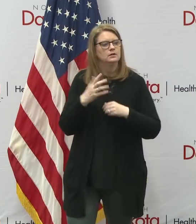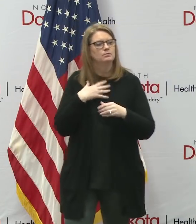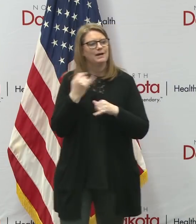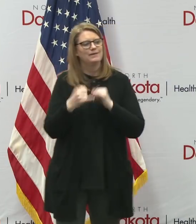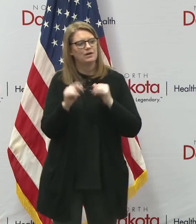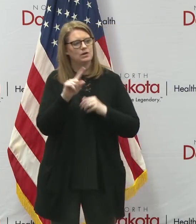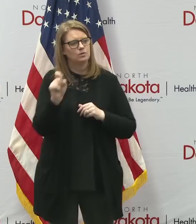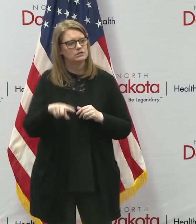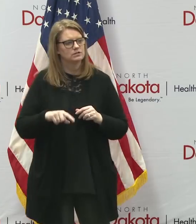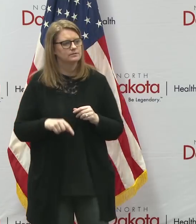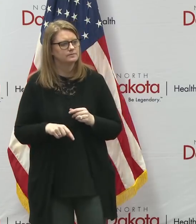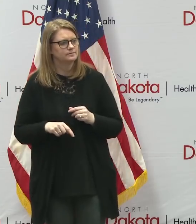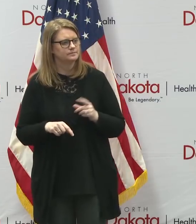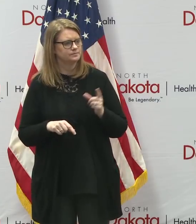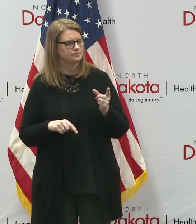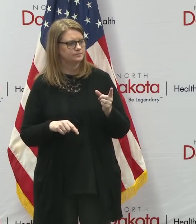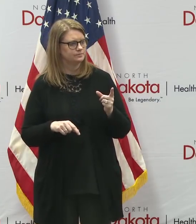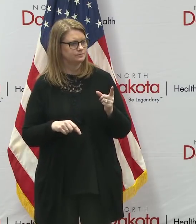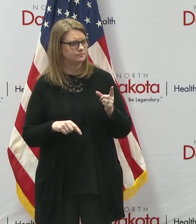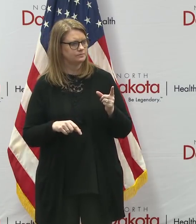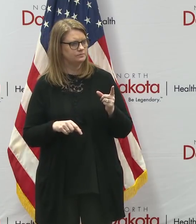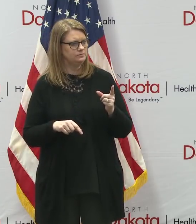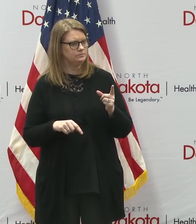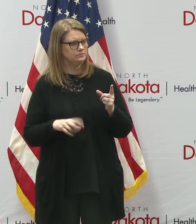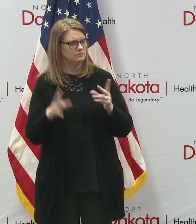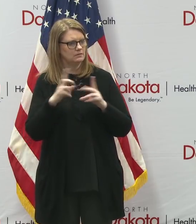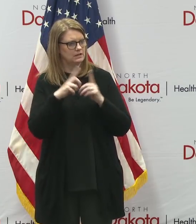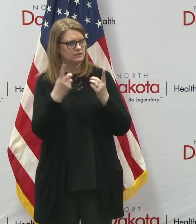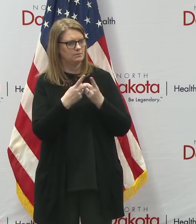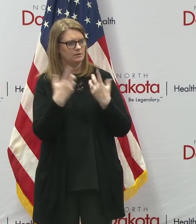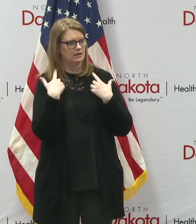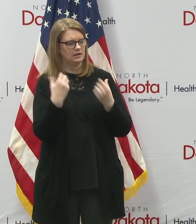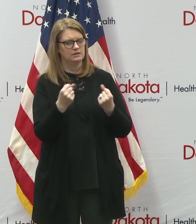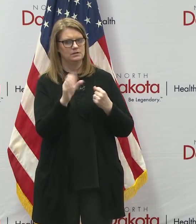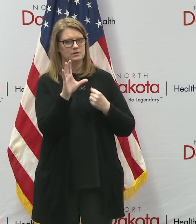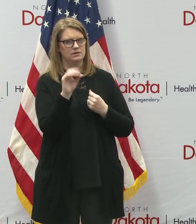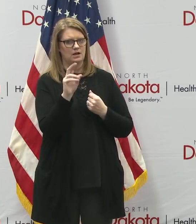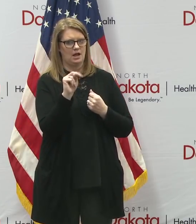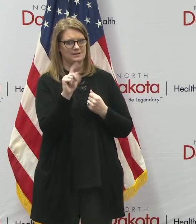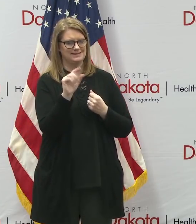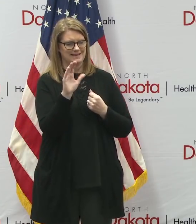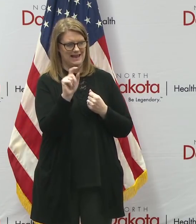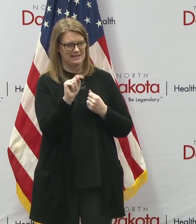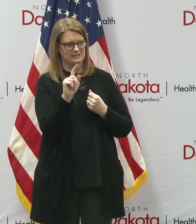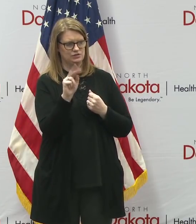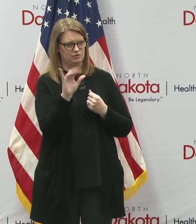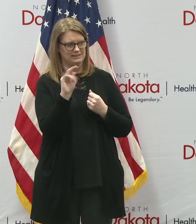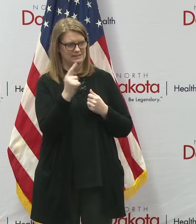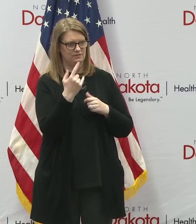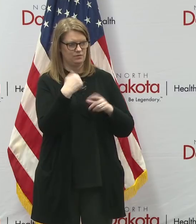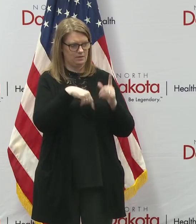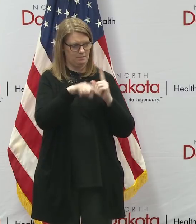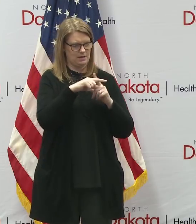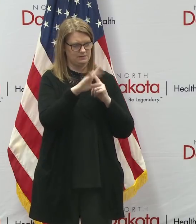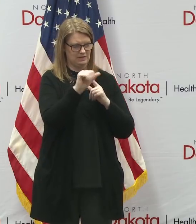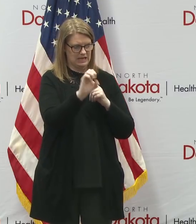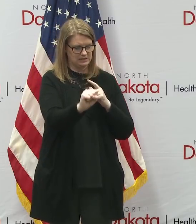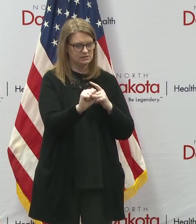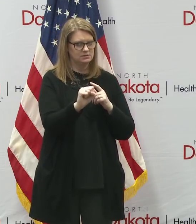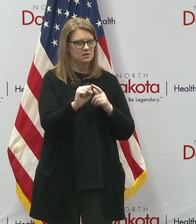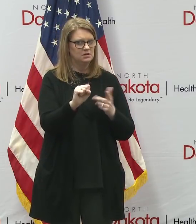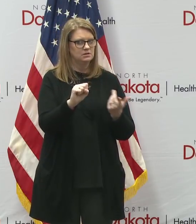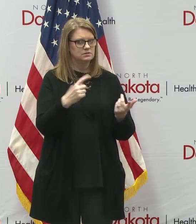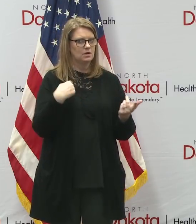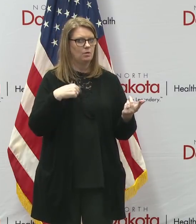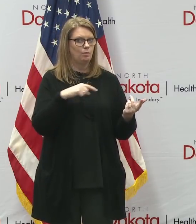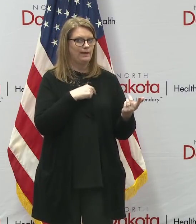Question here kind of fits nicely into that. The Department of Health does contact tracing for all the positive cases, so presumably we know where all of these people